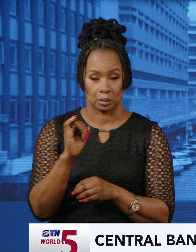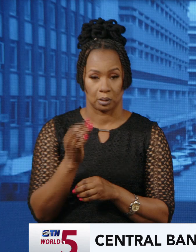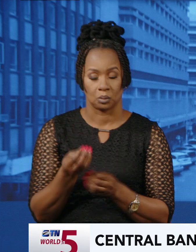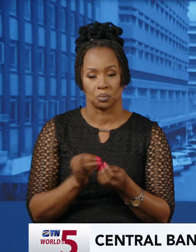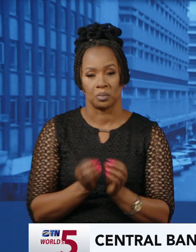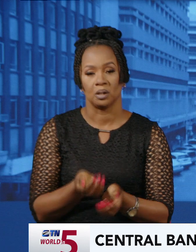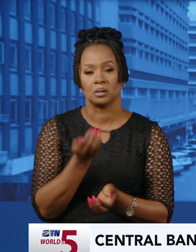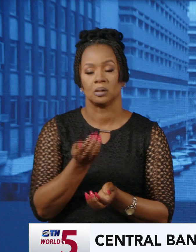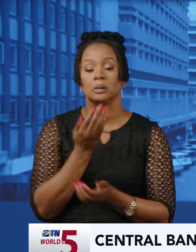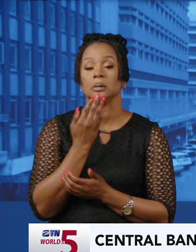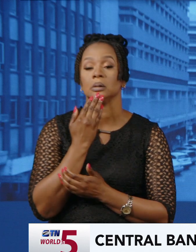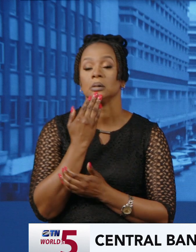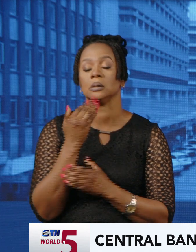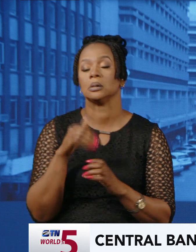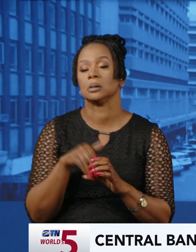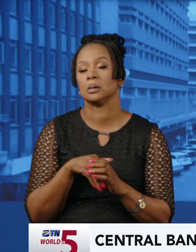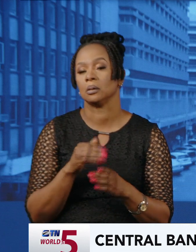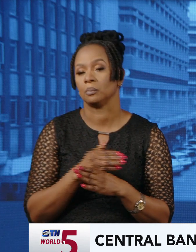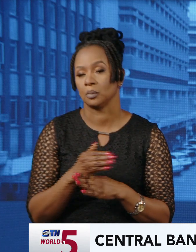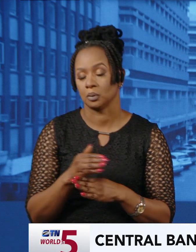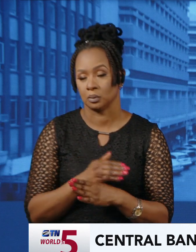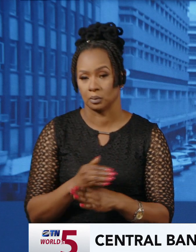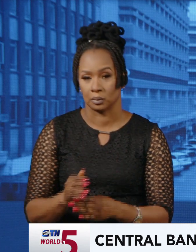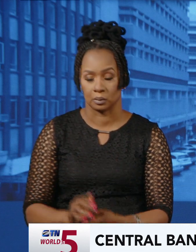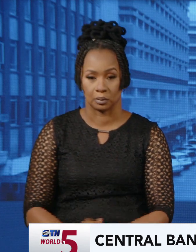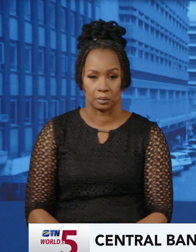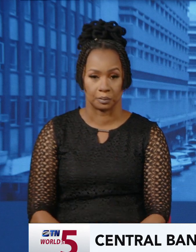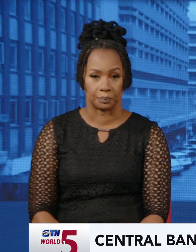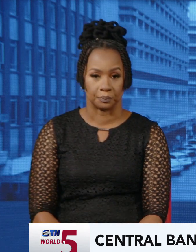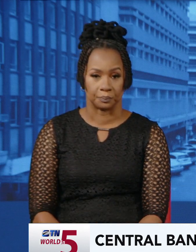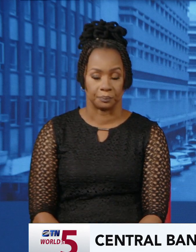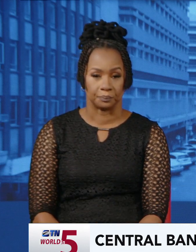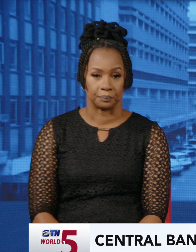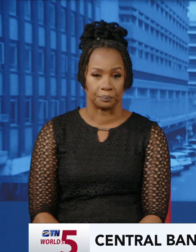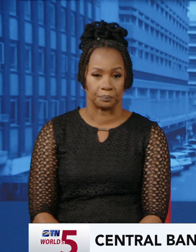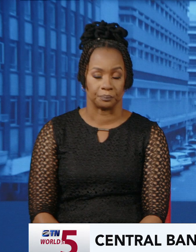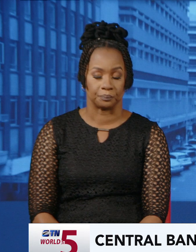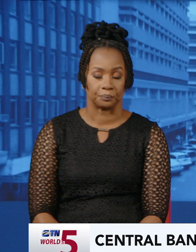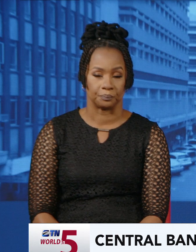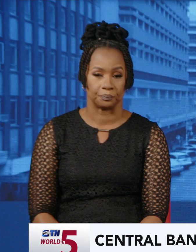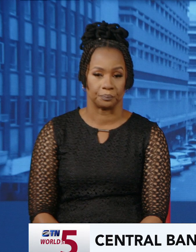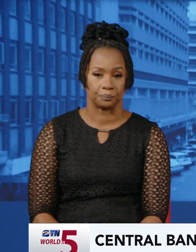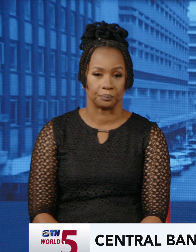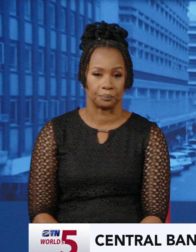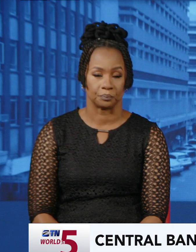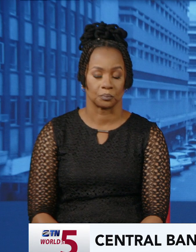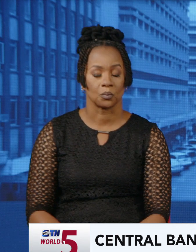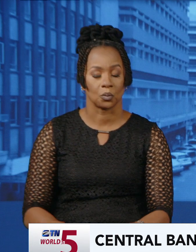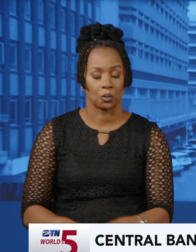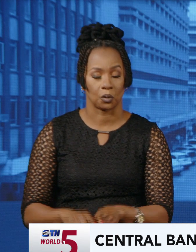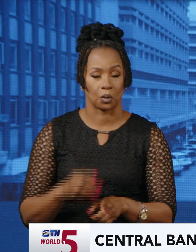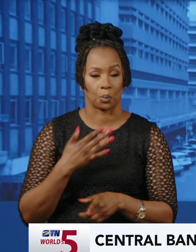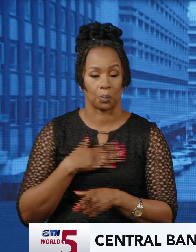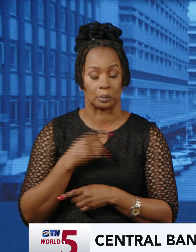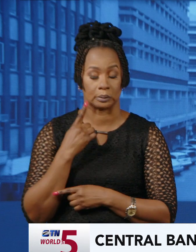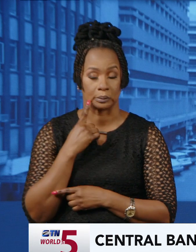and eliminate the rounding up of prices by businesses. The decision to exempt transactions from bank